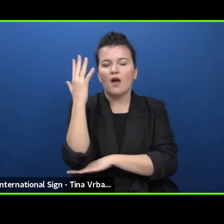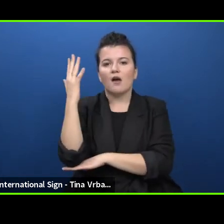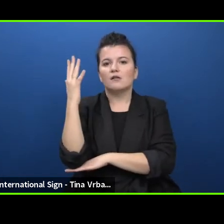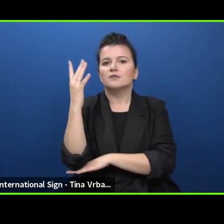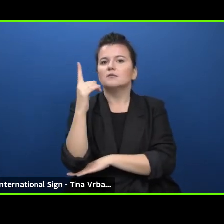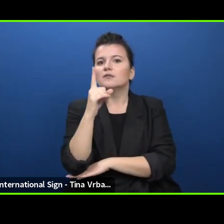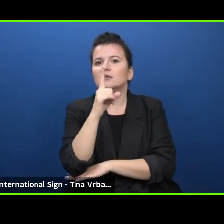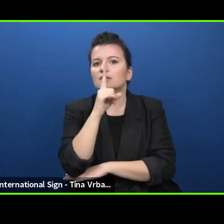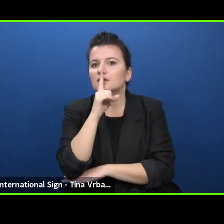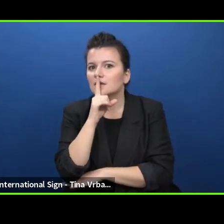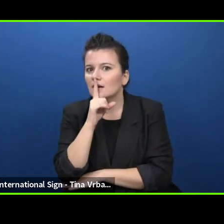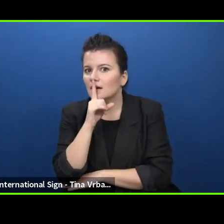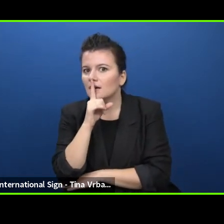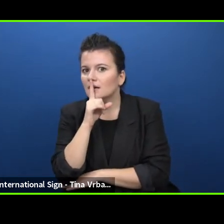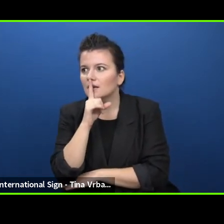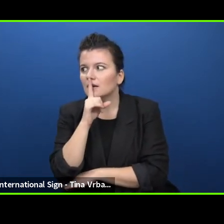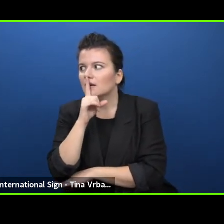danger.